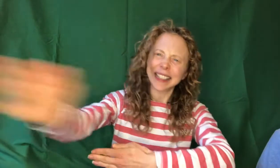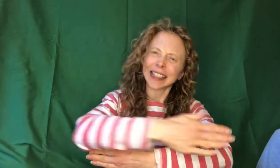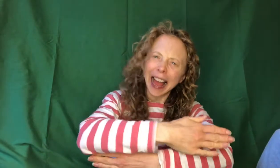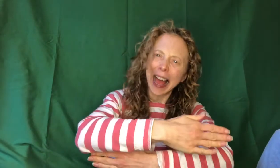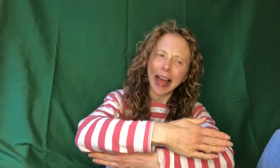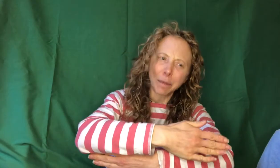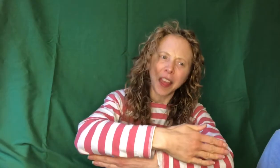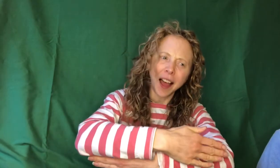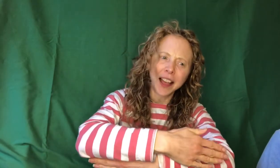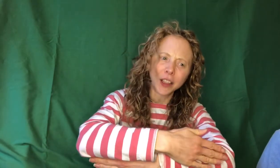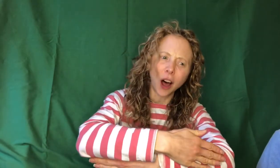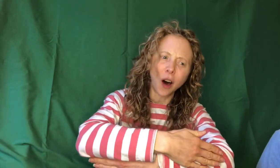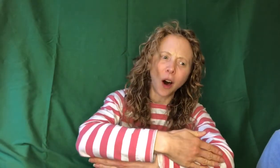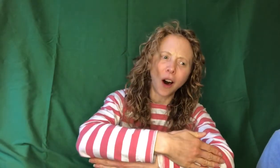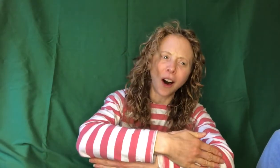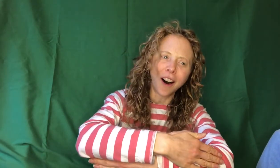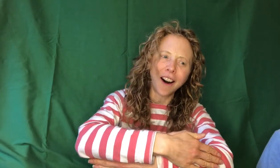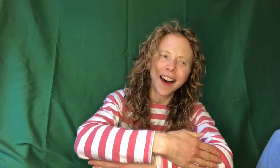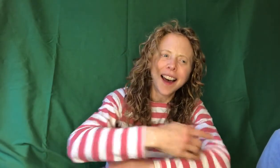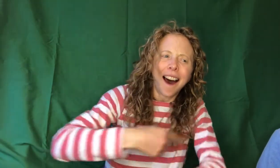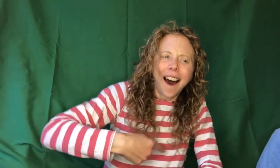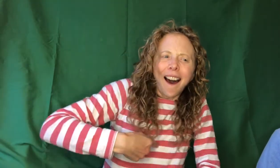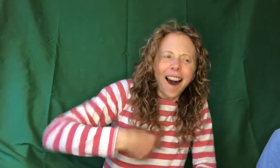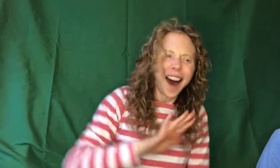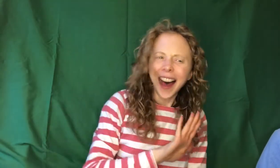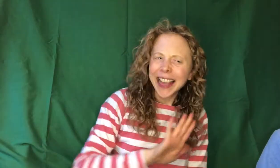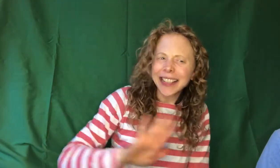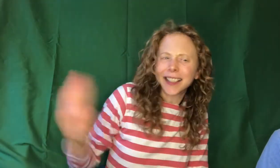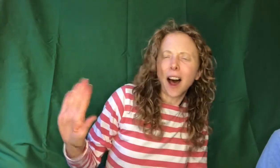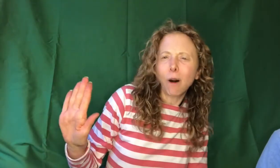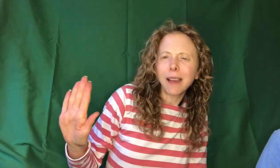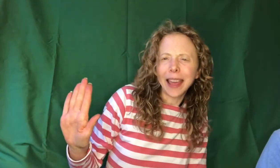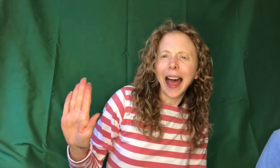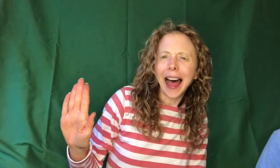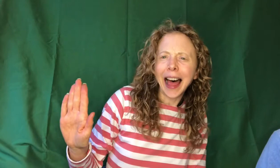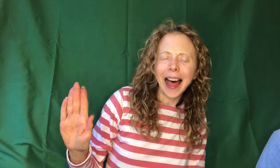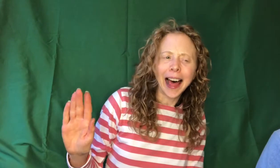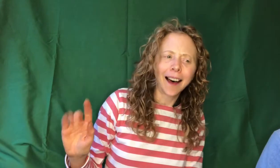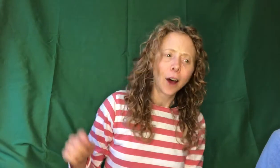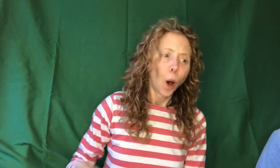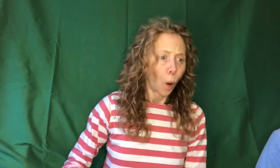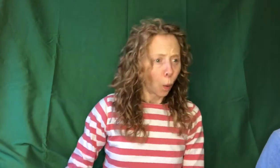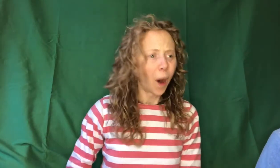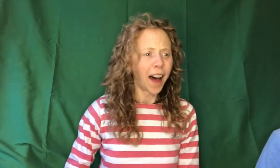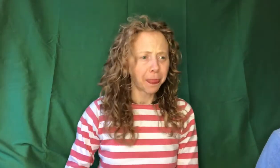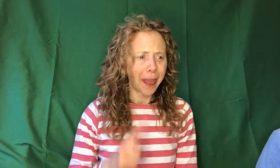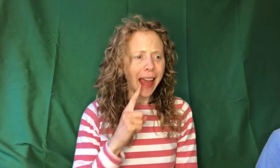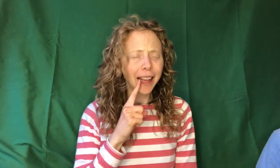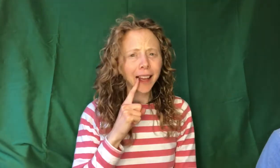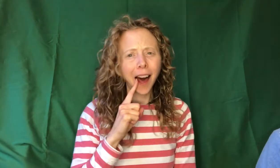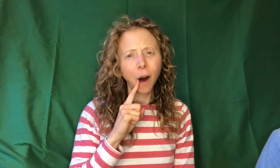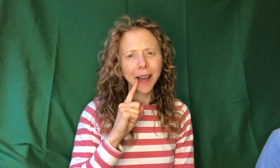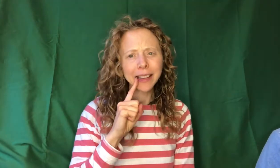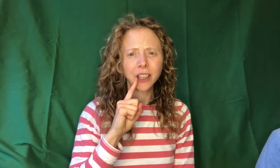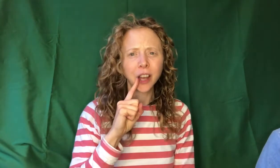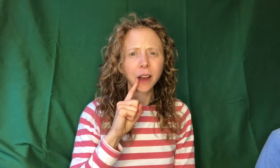slam the door. I don't care what they're going to